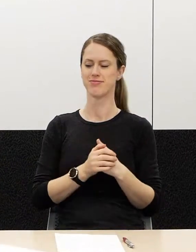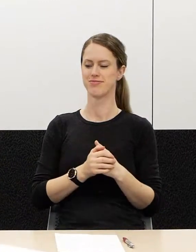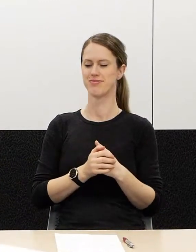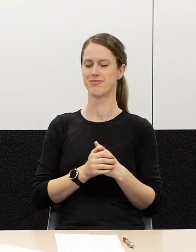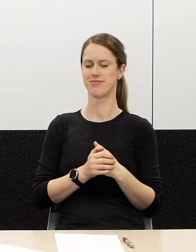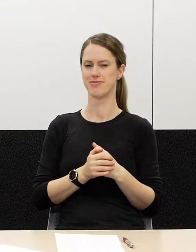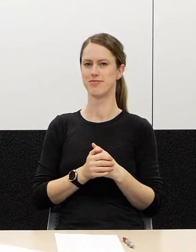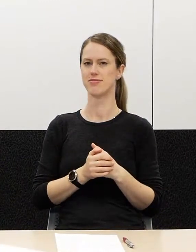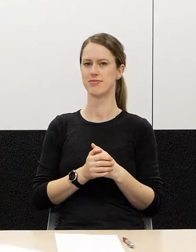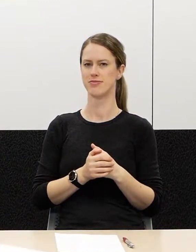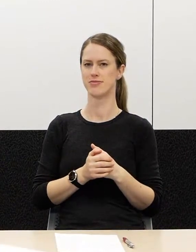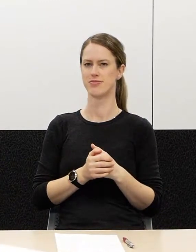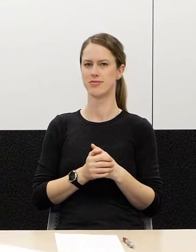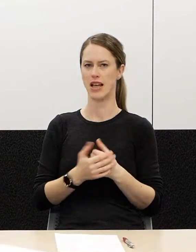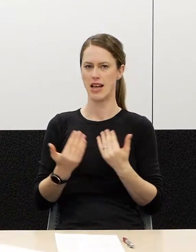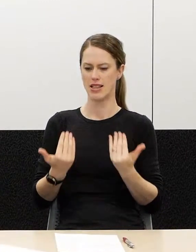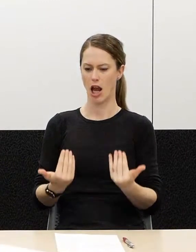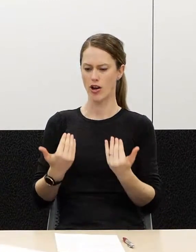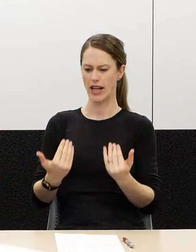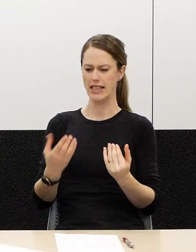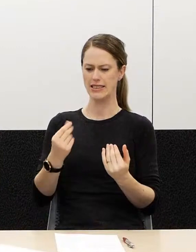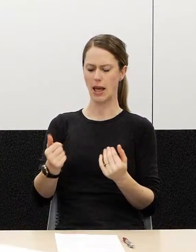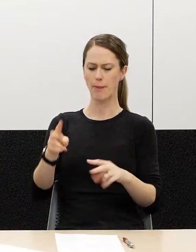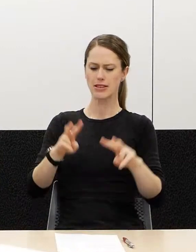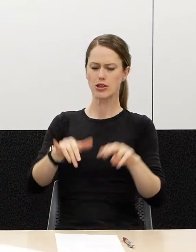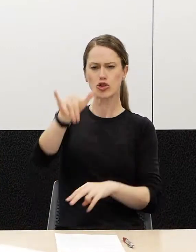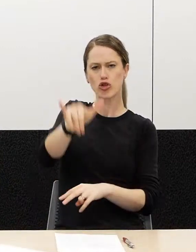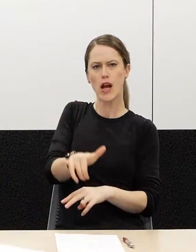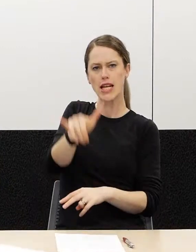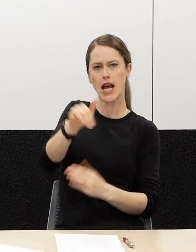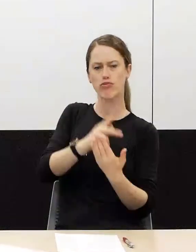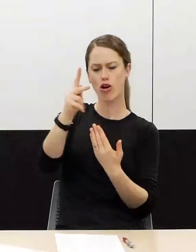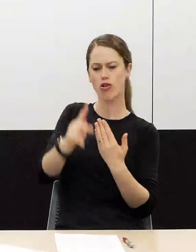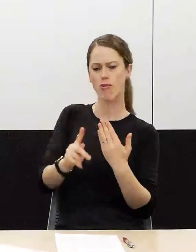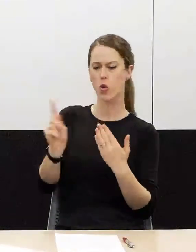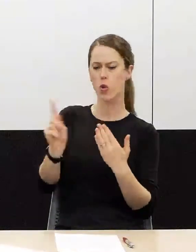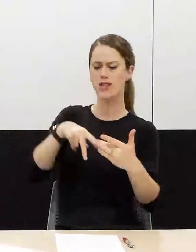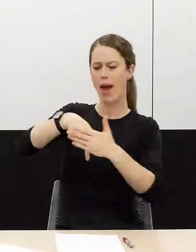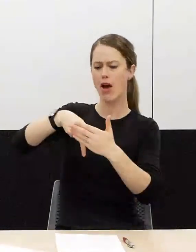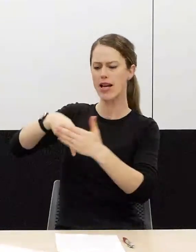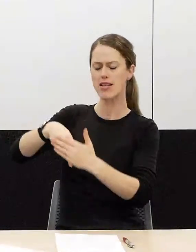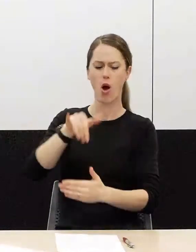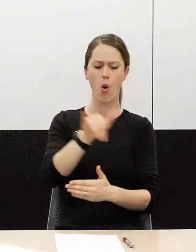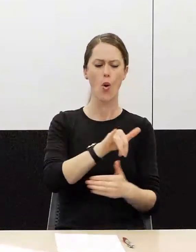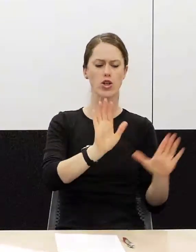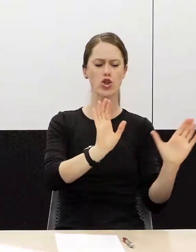Yes. What are the barriers to entry for the current screening programs,